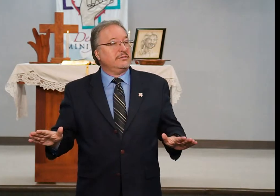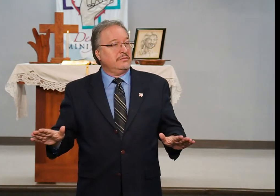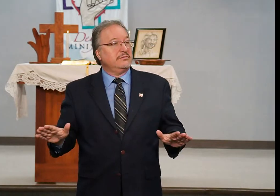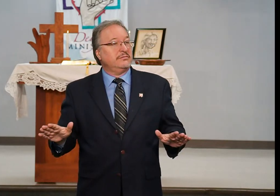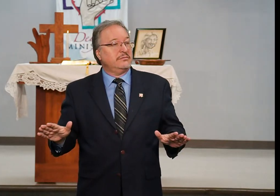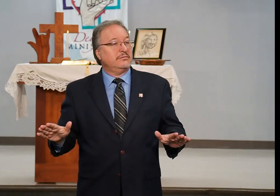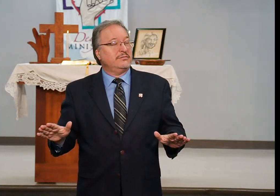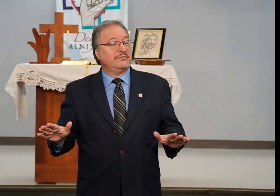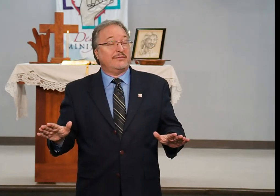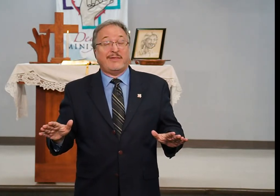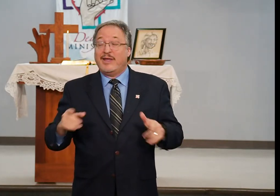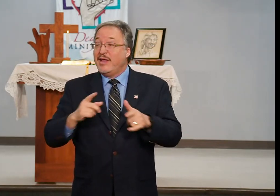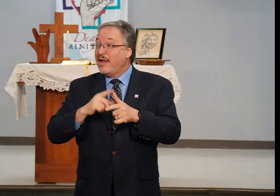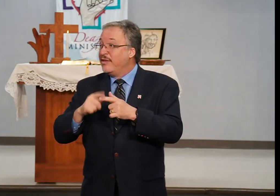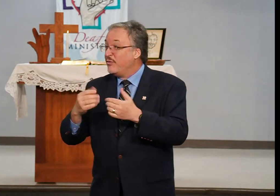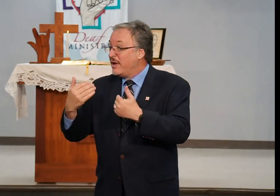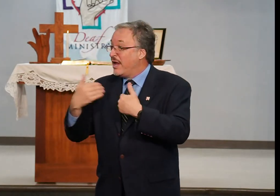Go in peace.